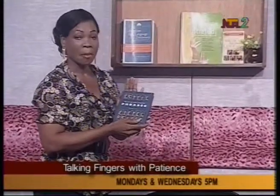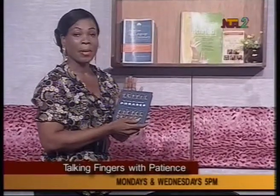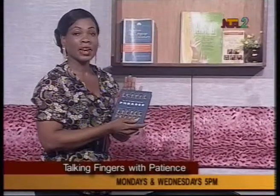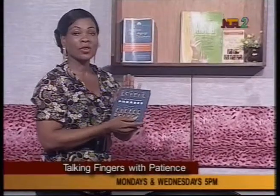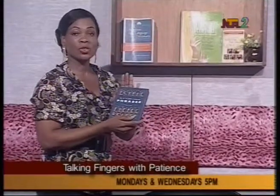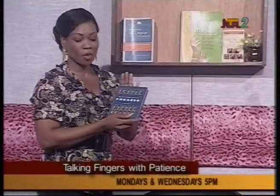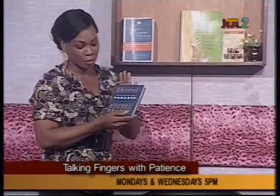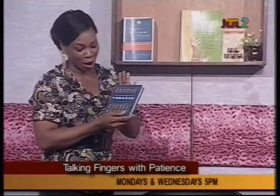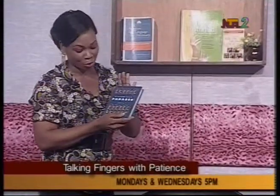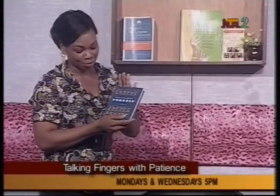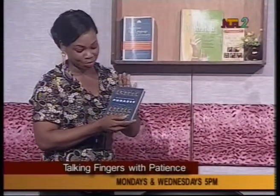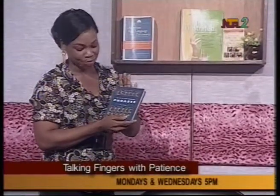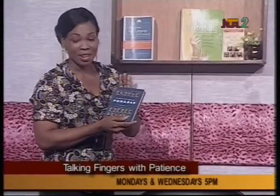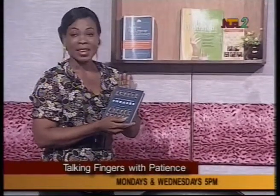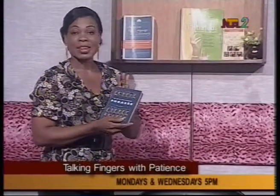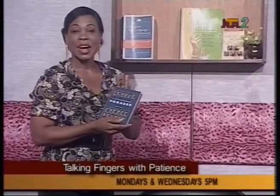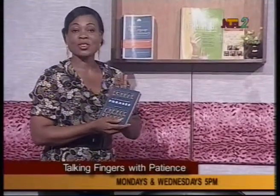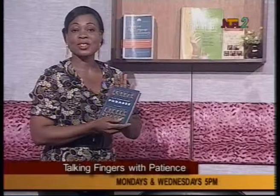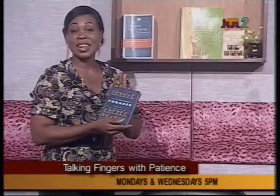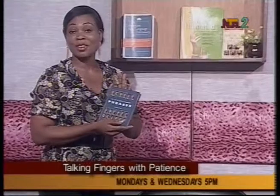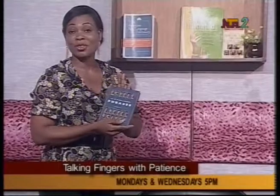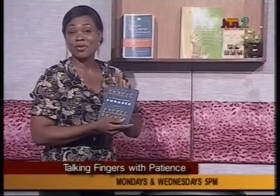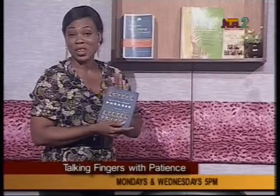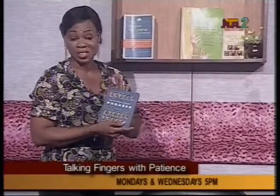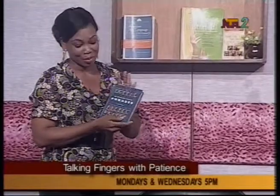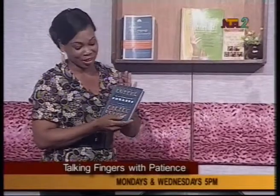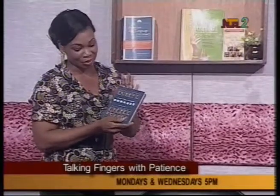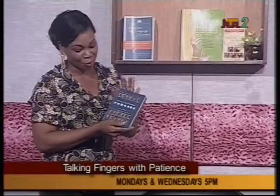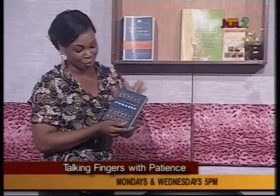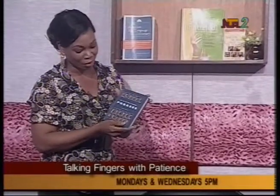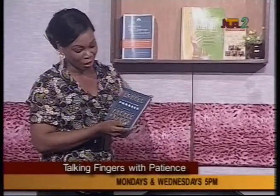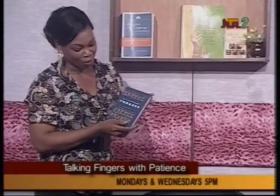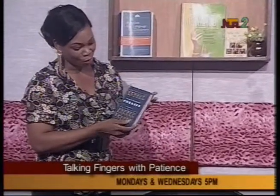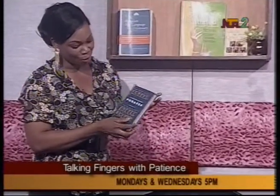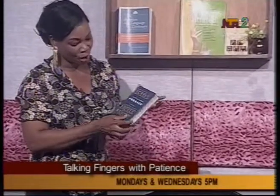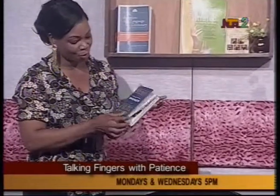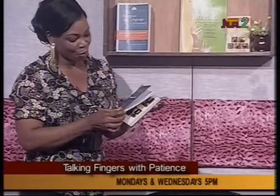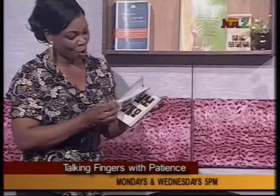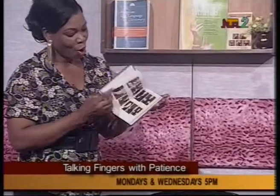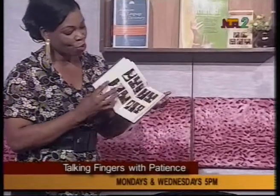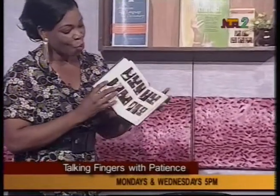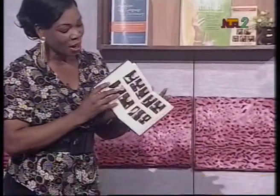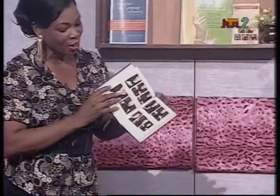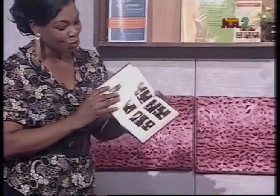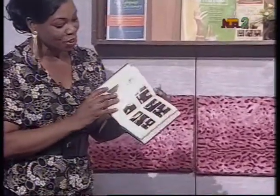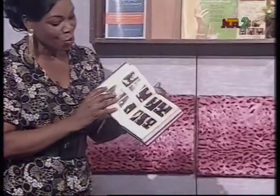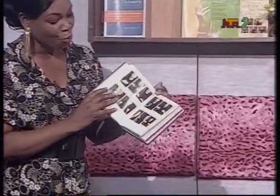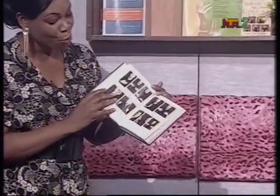by Christopher Brown. The Art of Sign Language Phrases by Christopher Brown. Also well illustrated with full